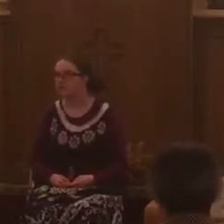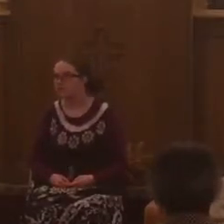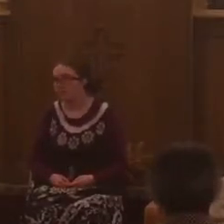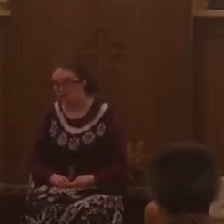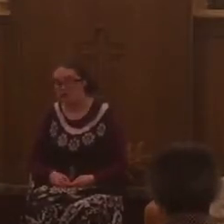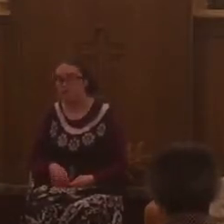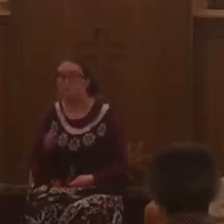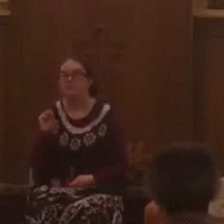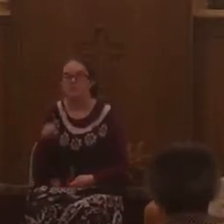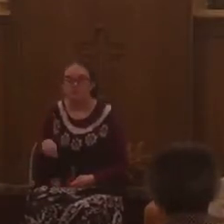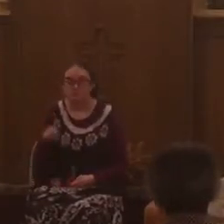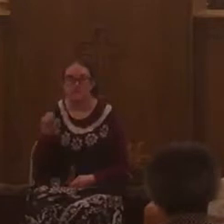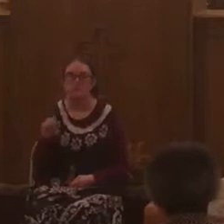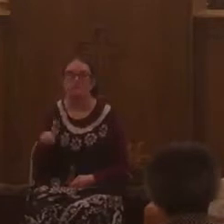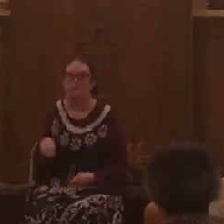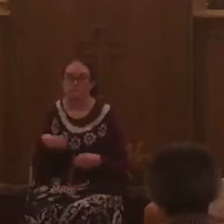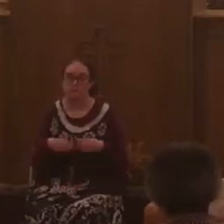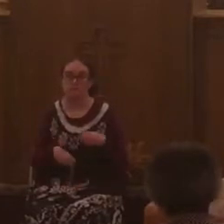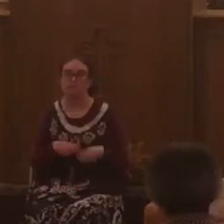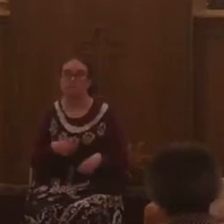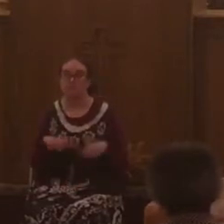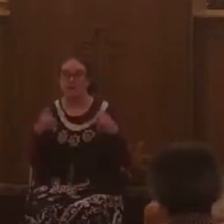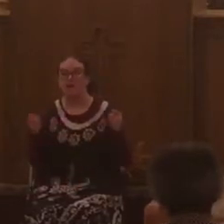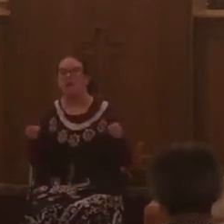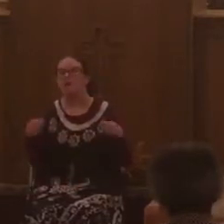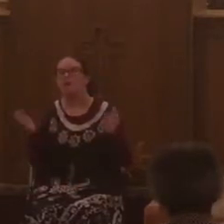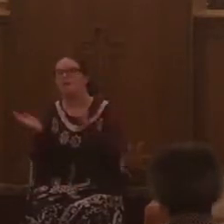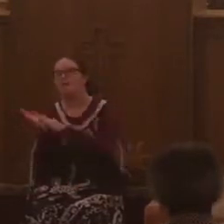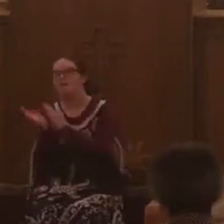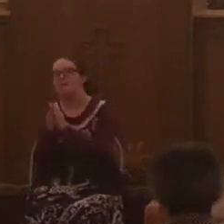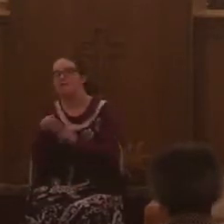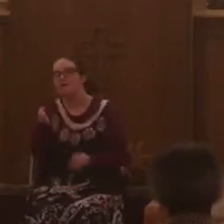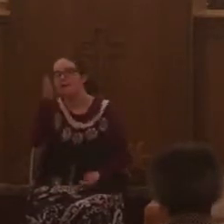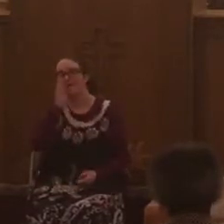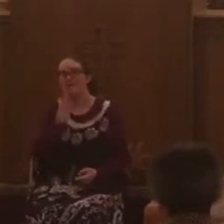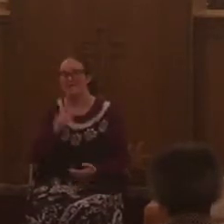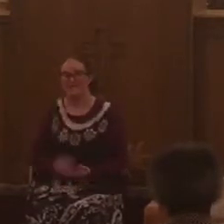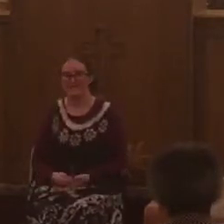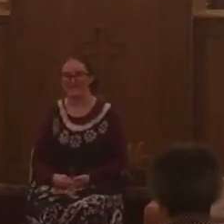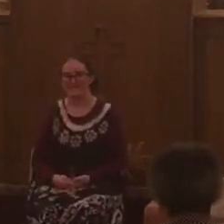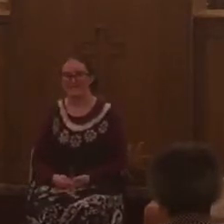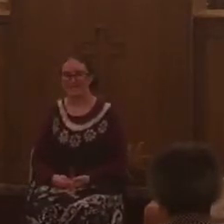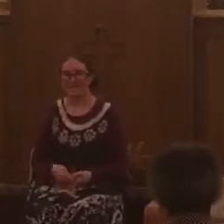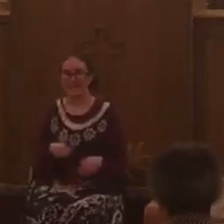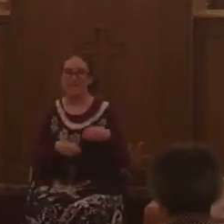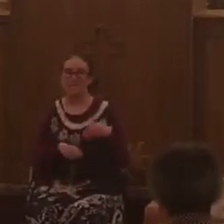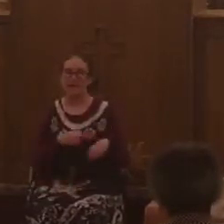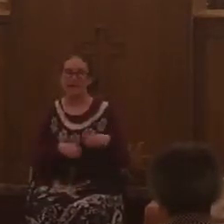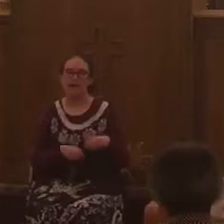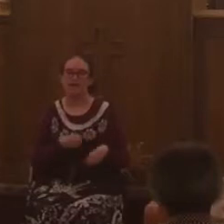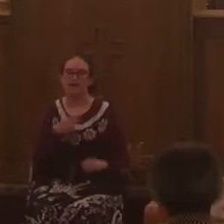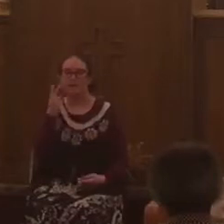fiery darts of who? The wicked. Yes, sir. Amen. You're in a battle, church.